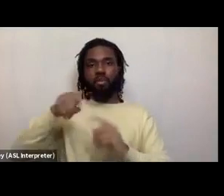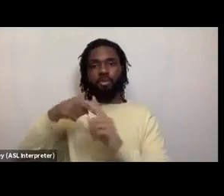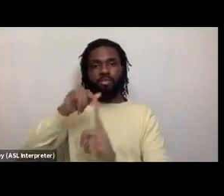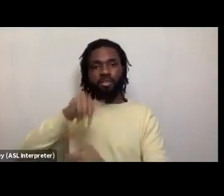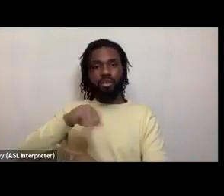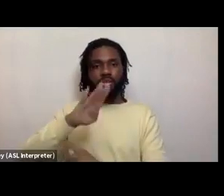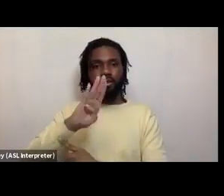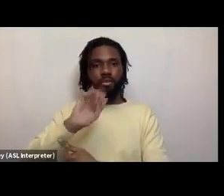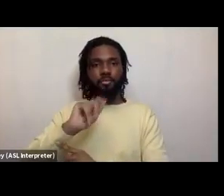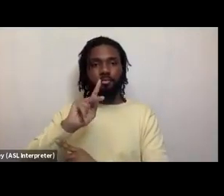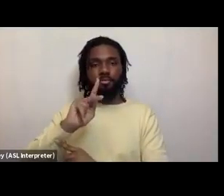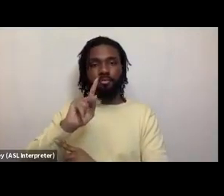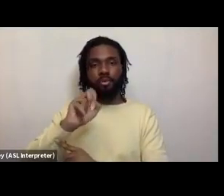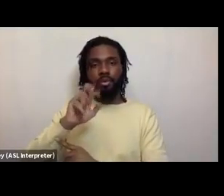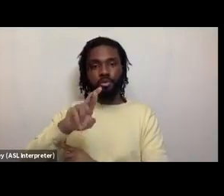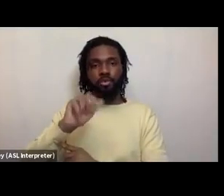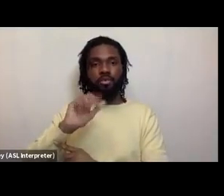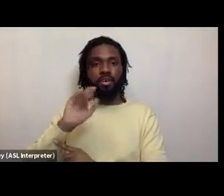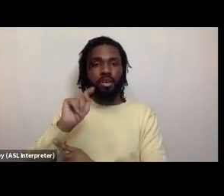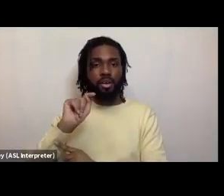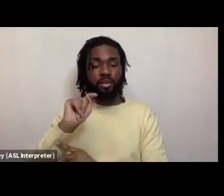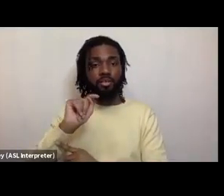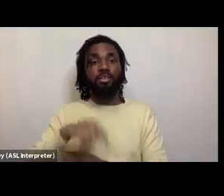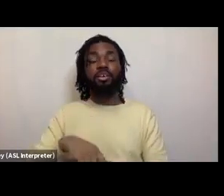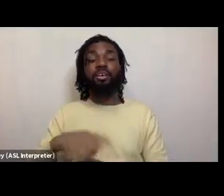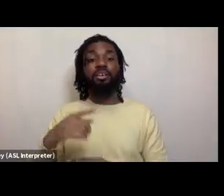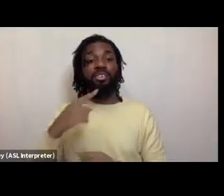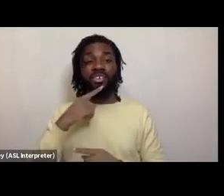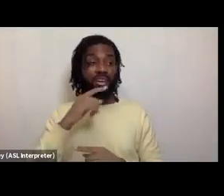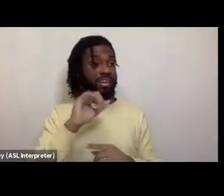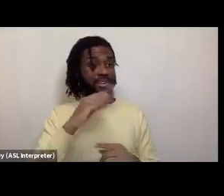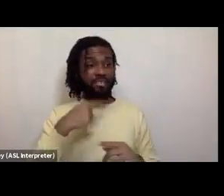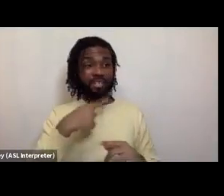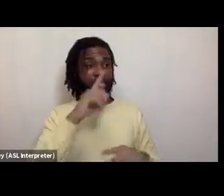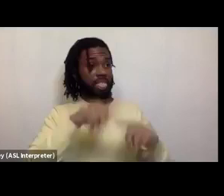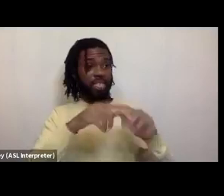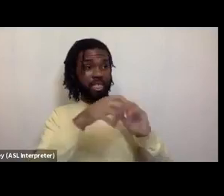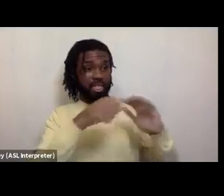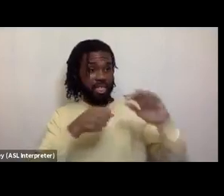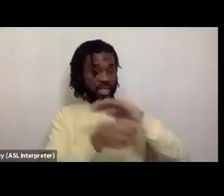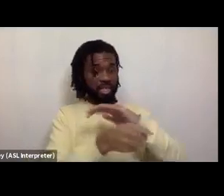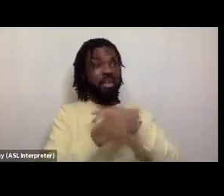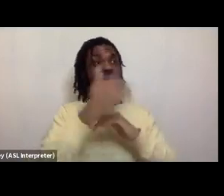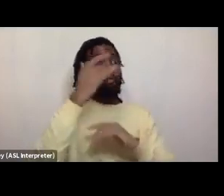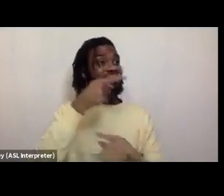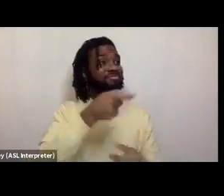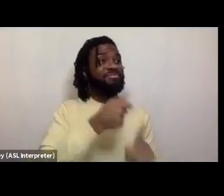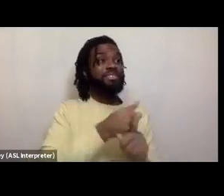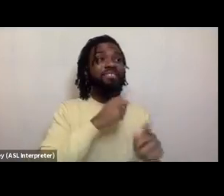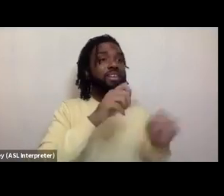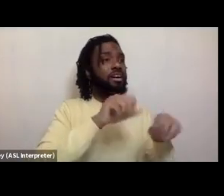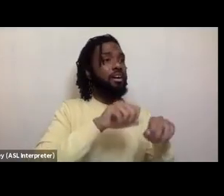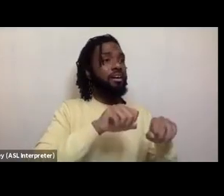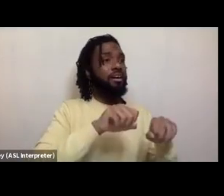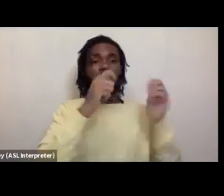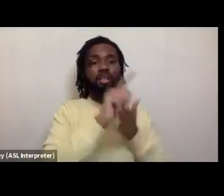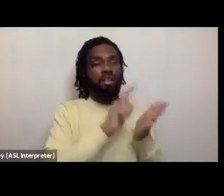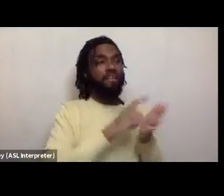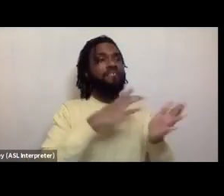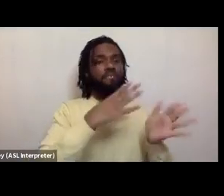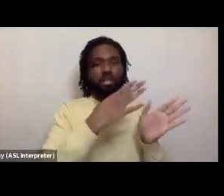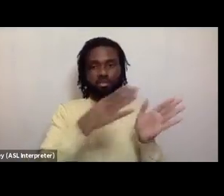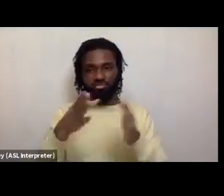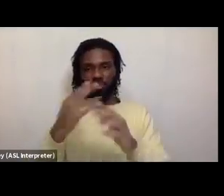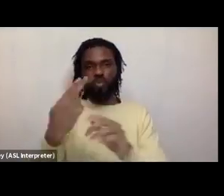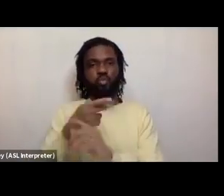and saying, well, if I can't detain you because you didn't actually break a law, then I'm going to detain you this way. And